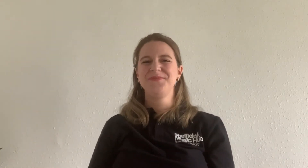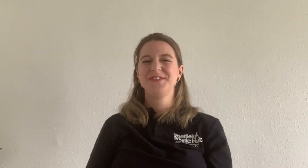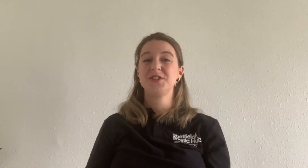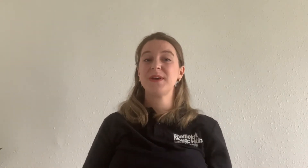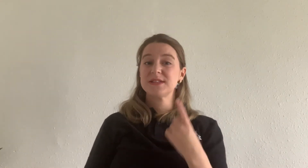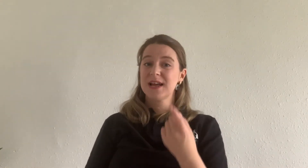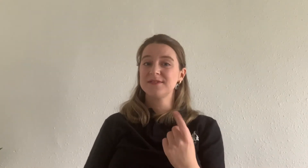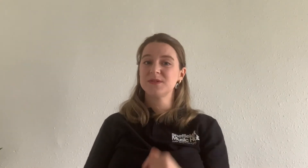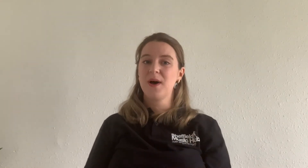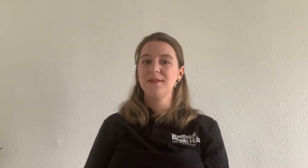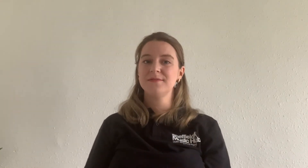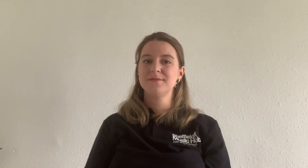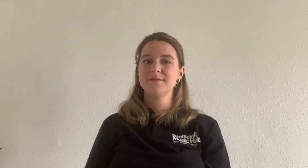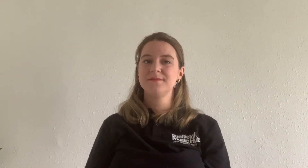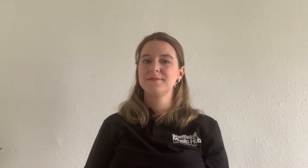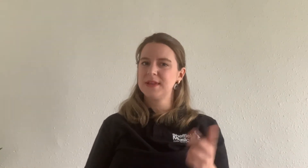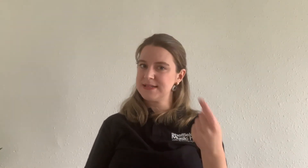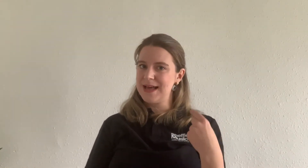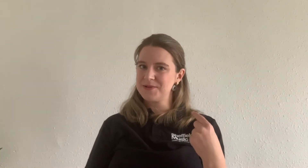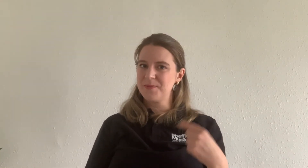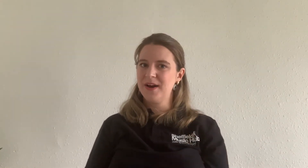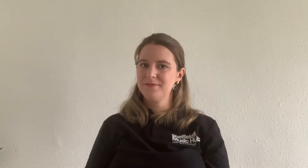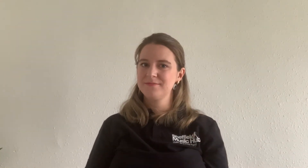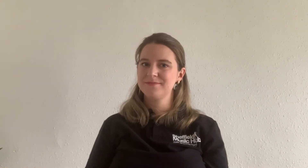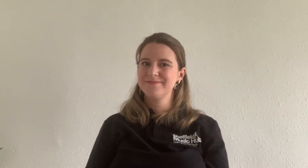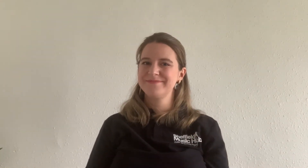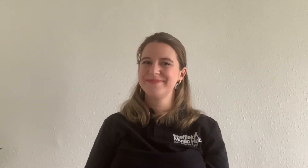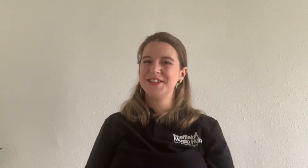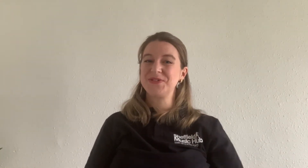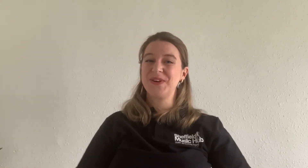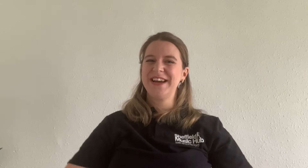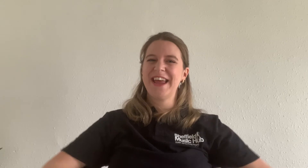Did you make the sounds as well? Are they as loud as mine? Let's try again.